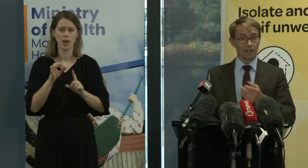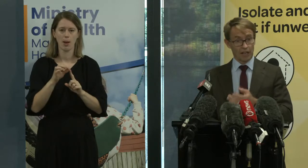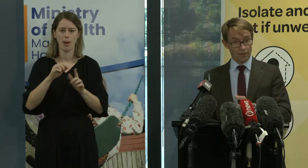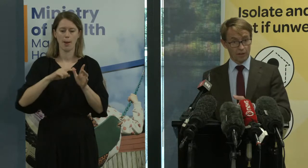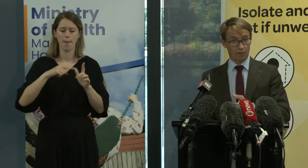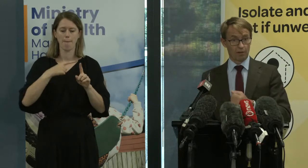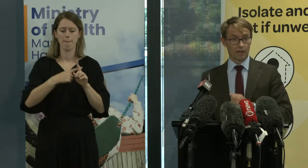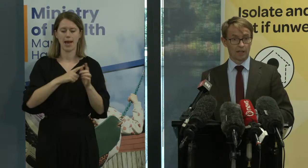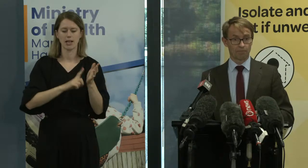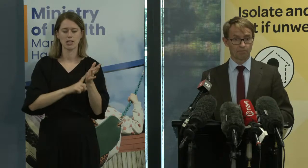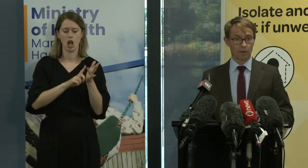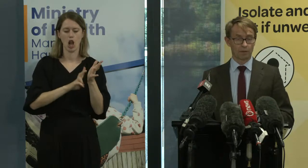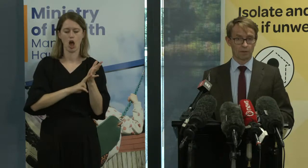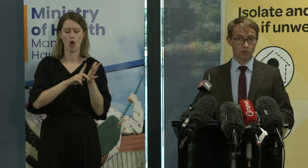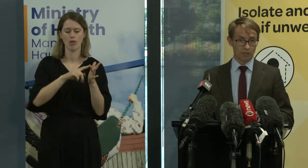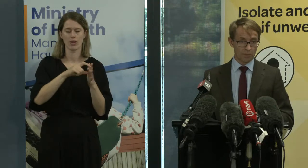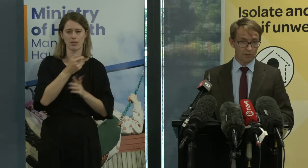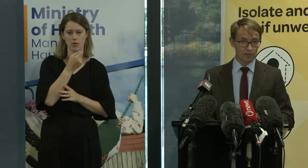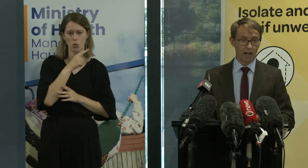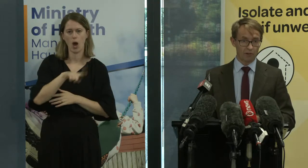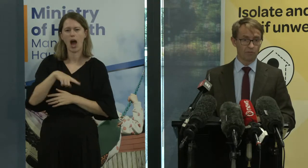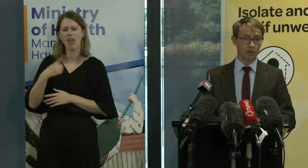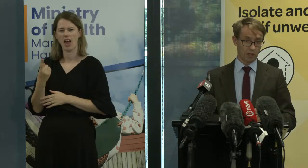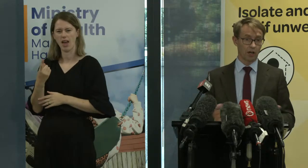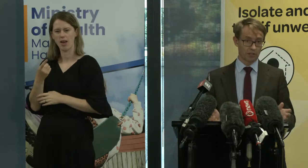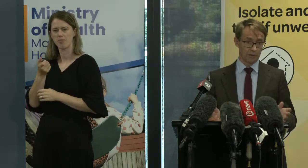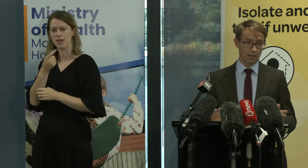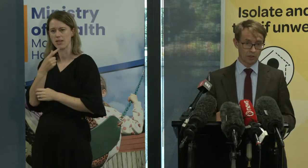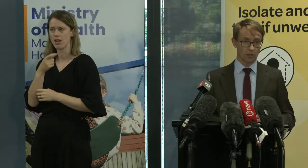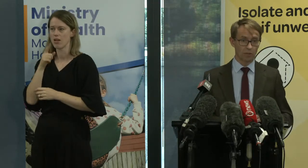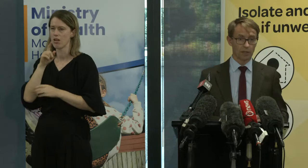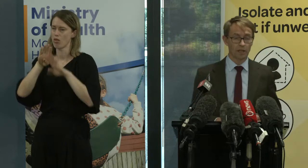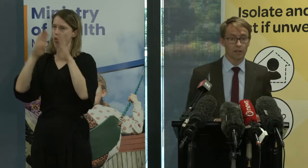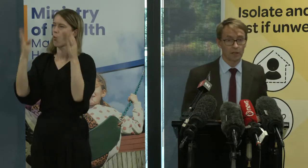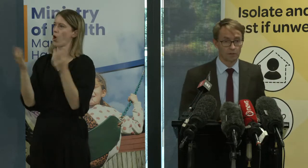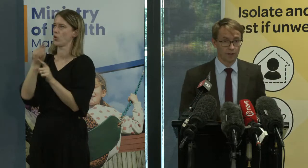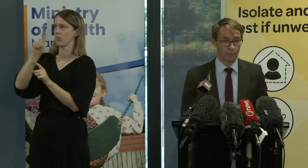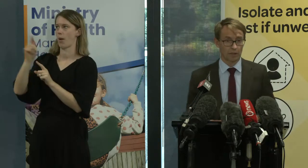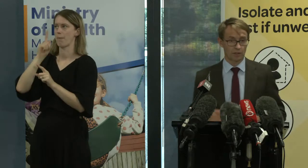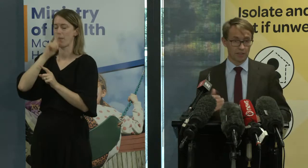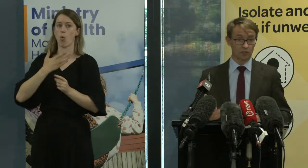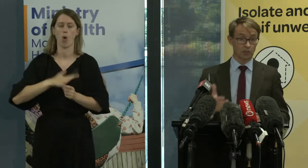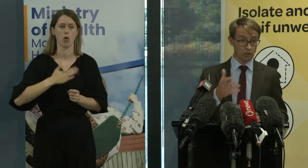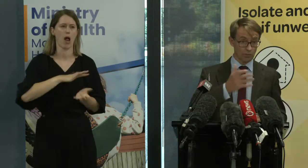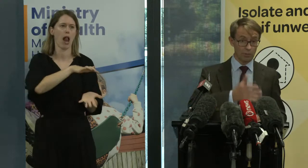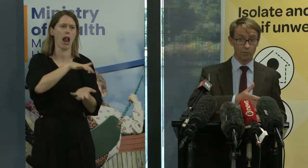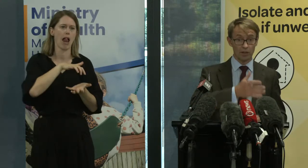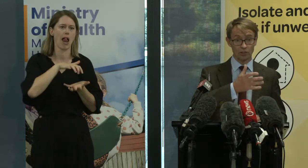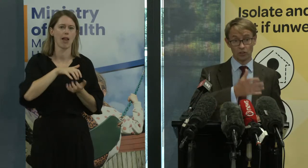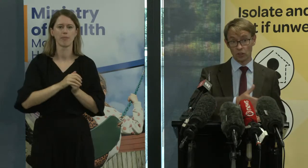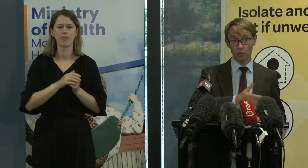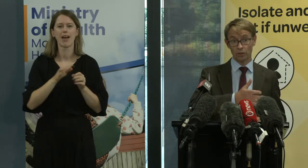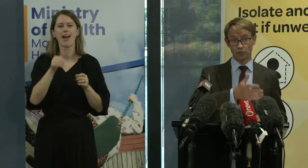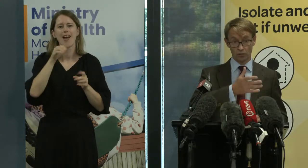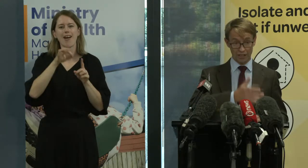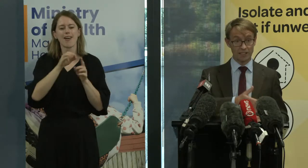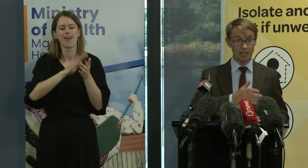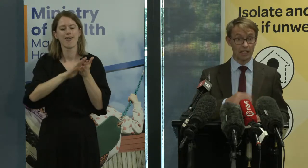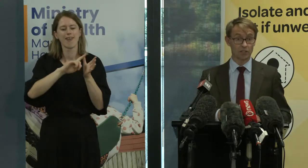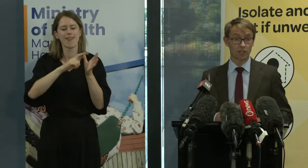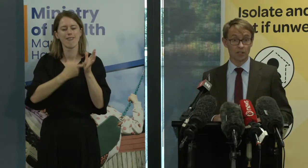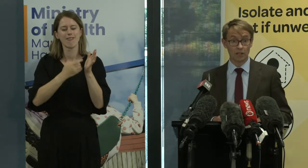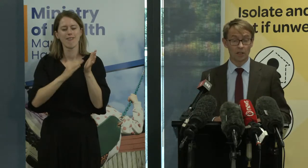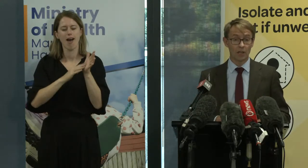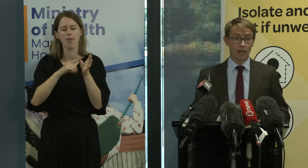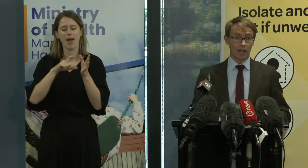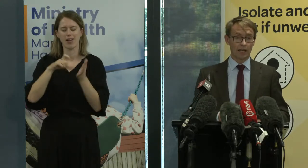Paxlovid and other treatments are in very high demand globally, and Pharmac did an excellent job. Remember, they secured this late